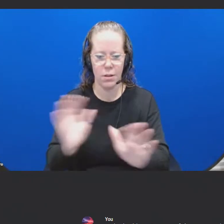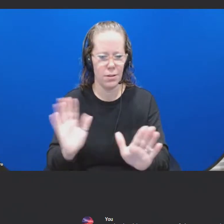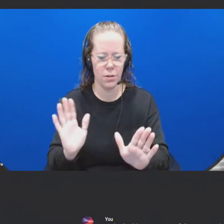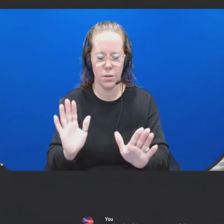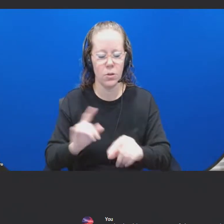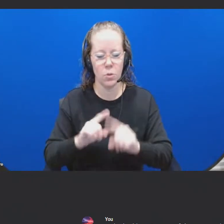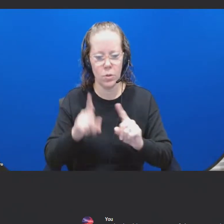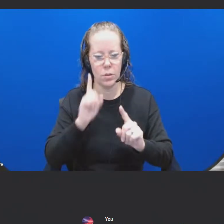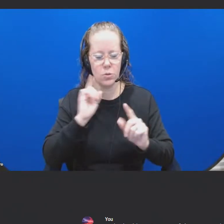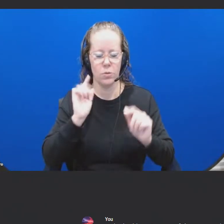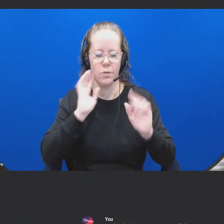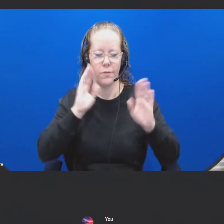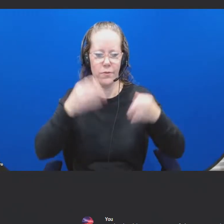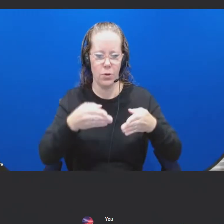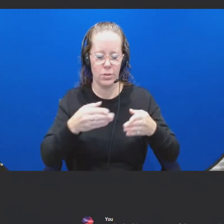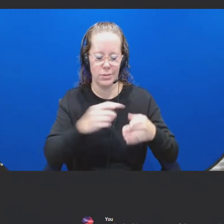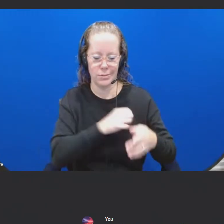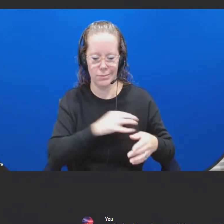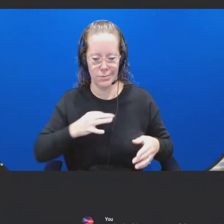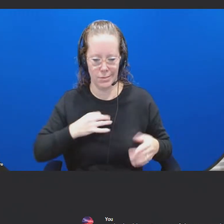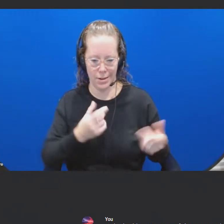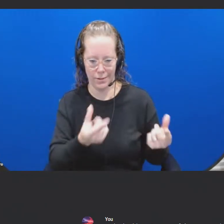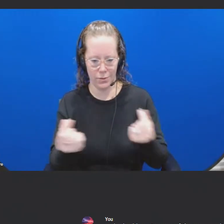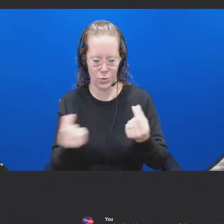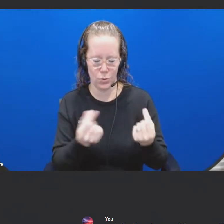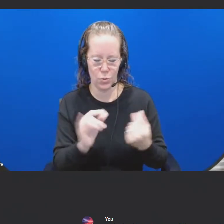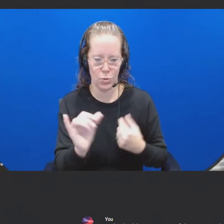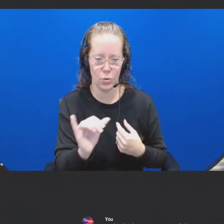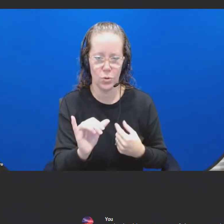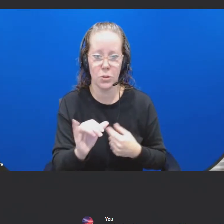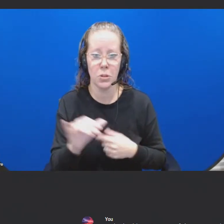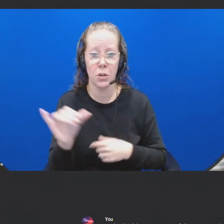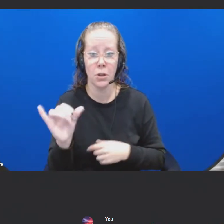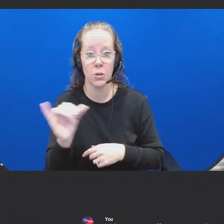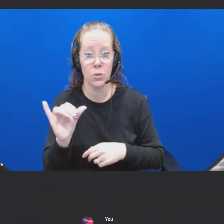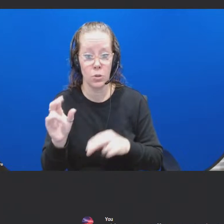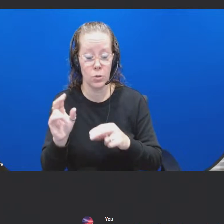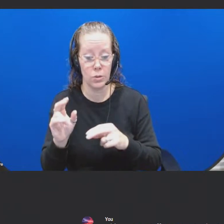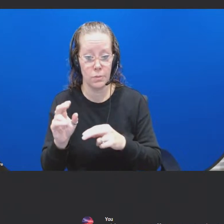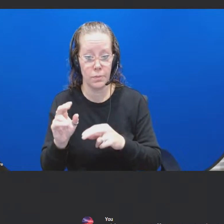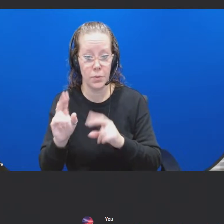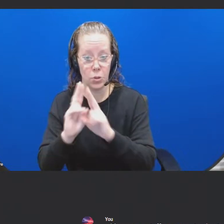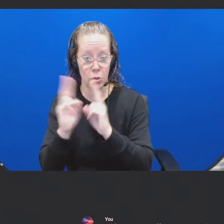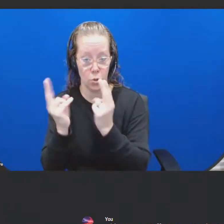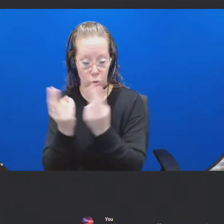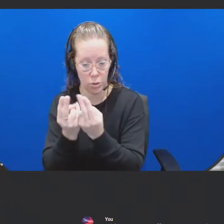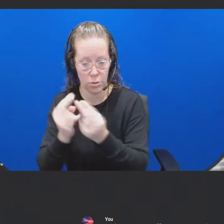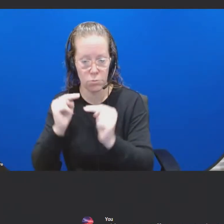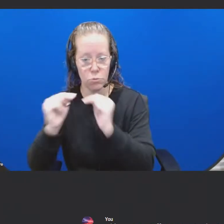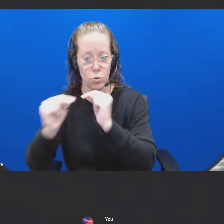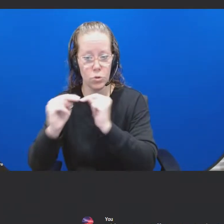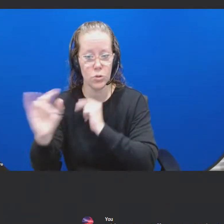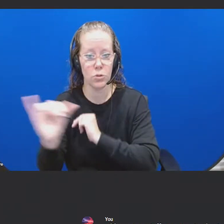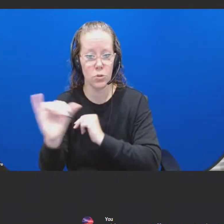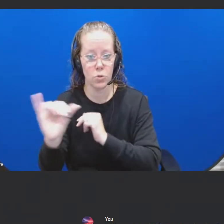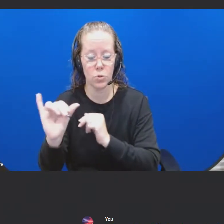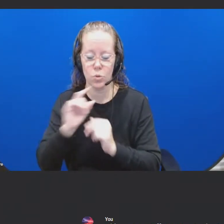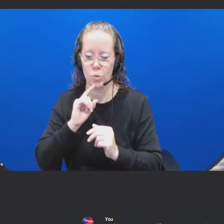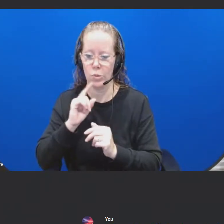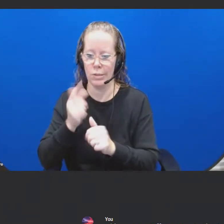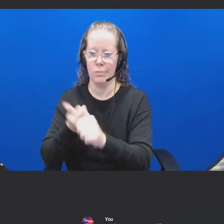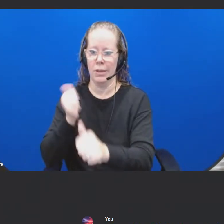you know, in terms of union negotiations, which are a year and a half late, it now looks like we're going to